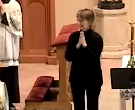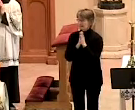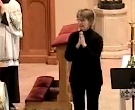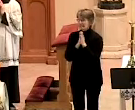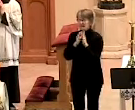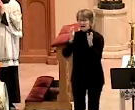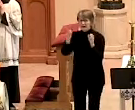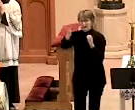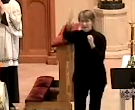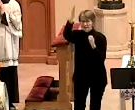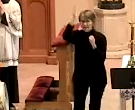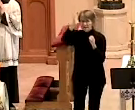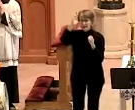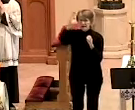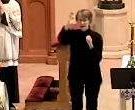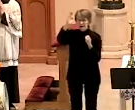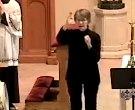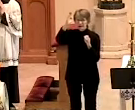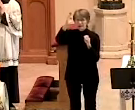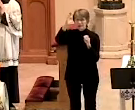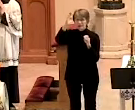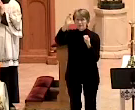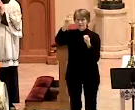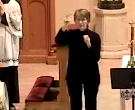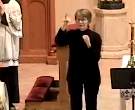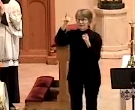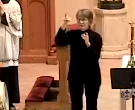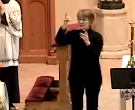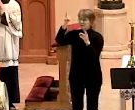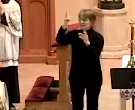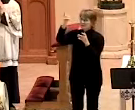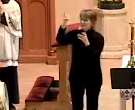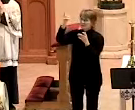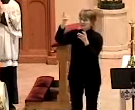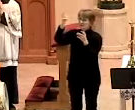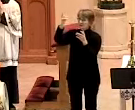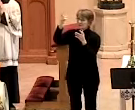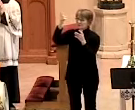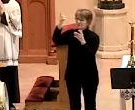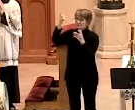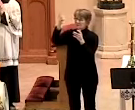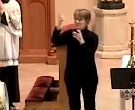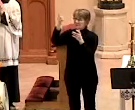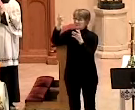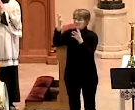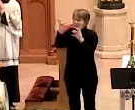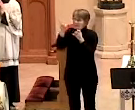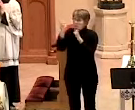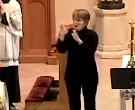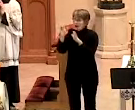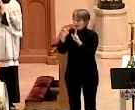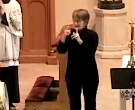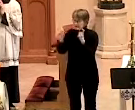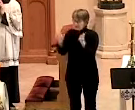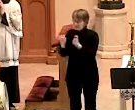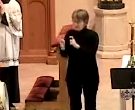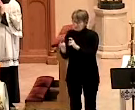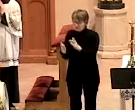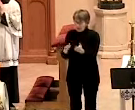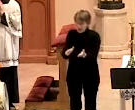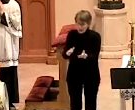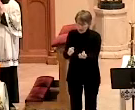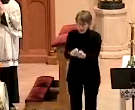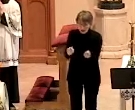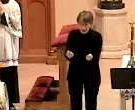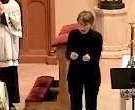O God, who desire not the death of sinners, but for their conversion,